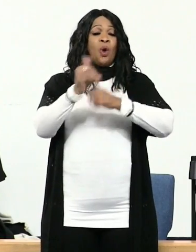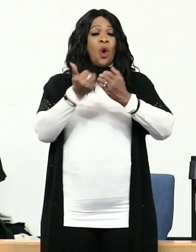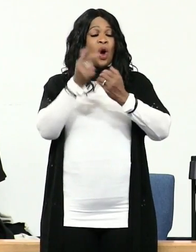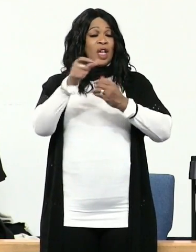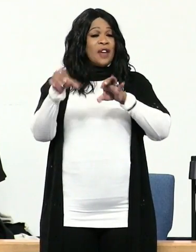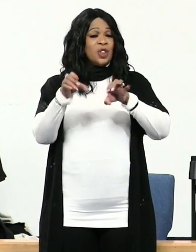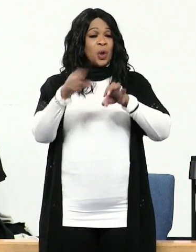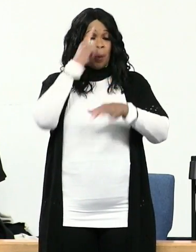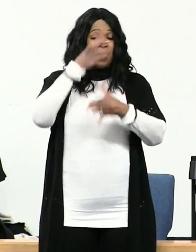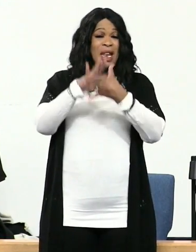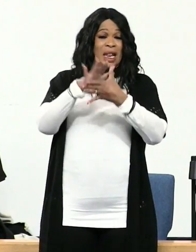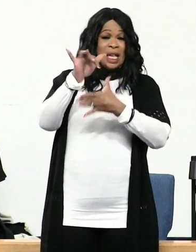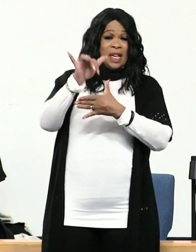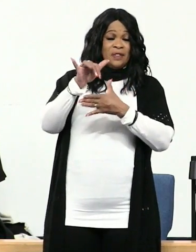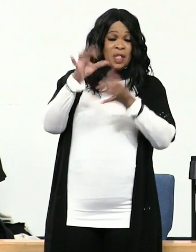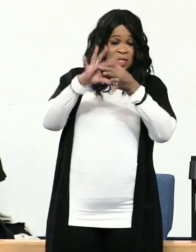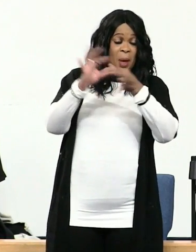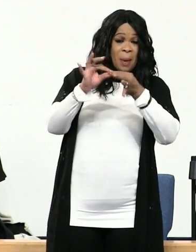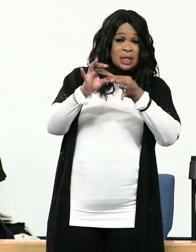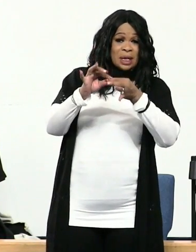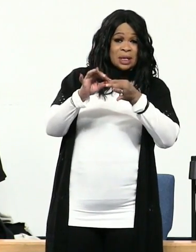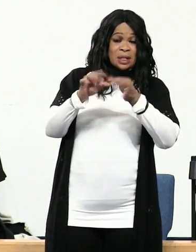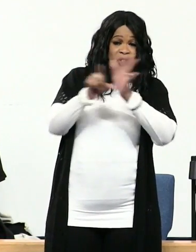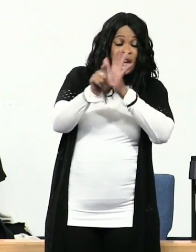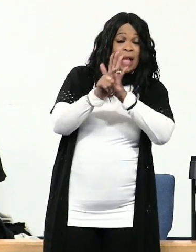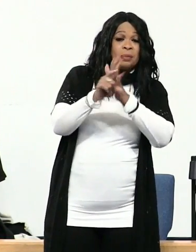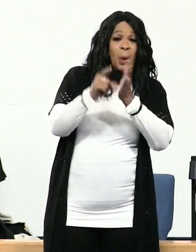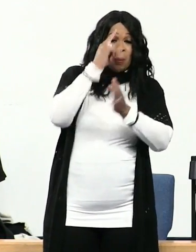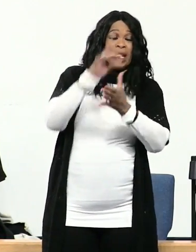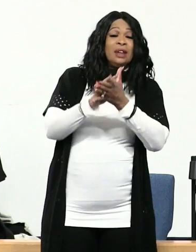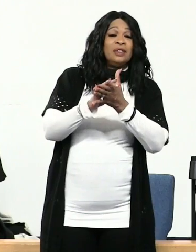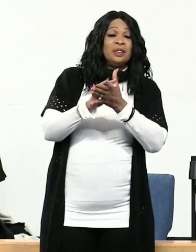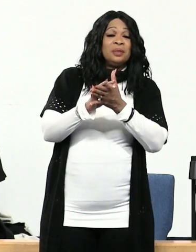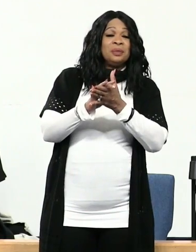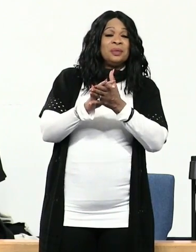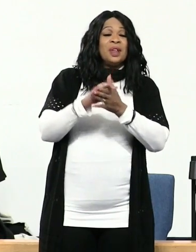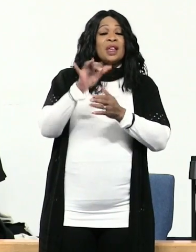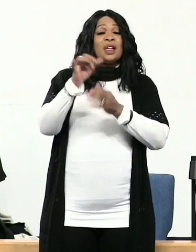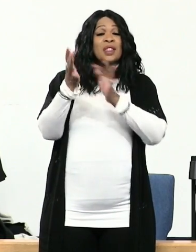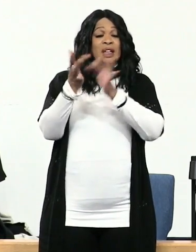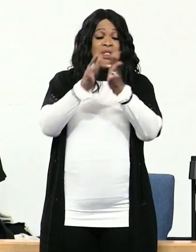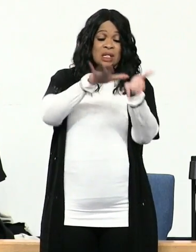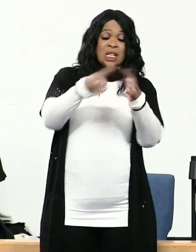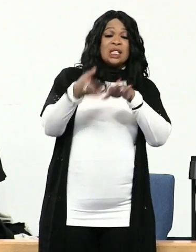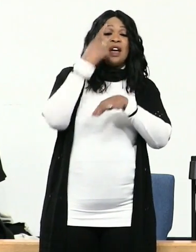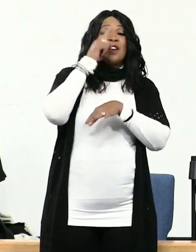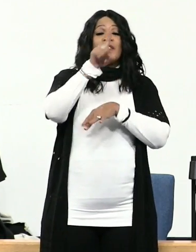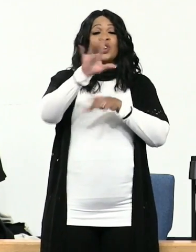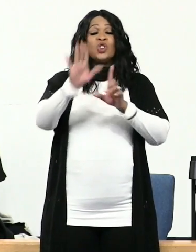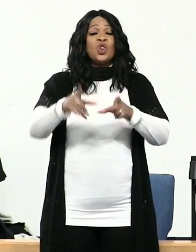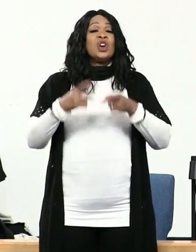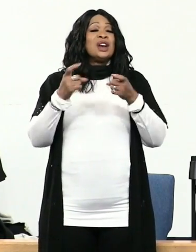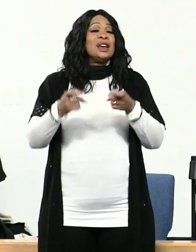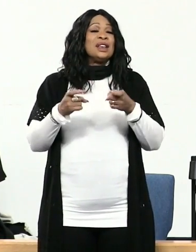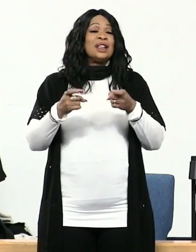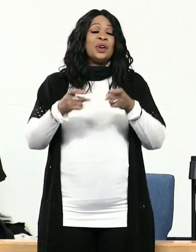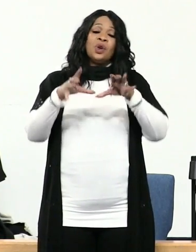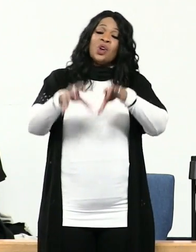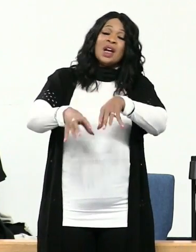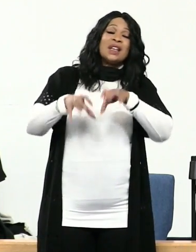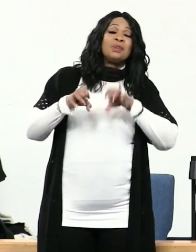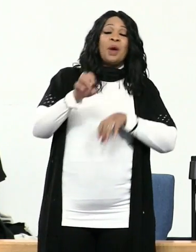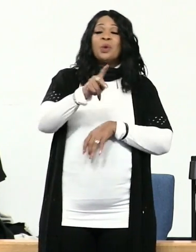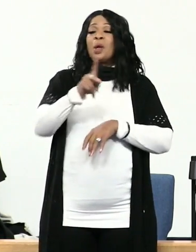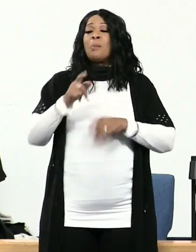is believe that message I just told you, the gospel, that Jesus died for your sins, that he was buried and he came